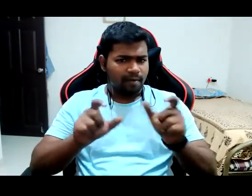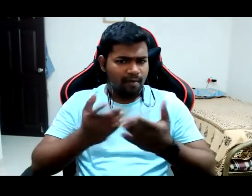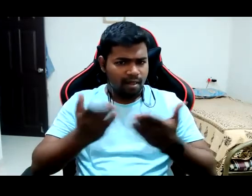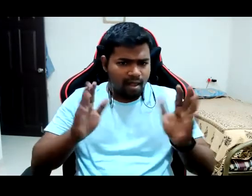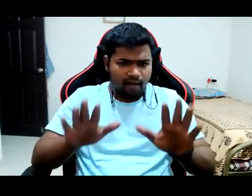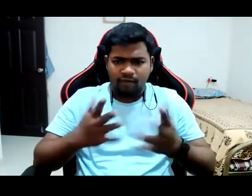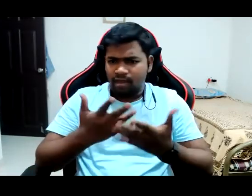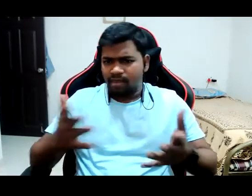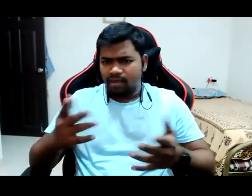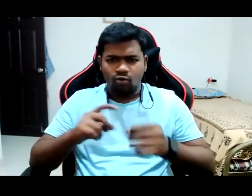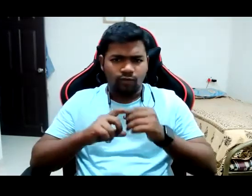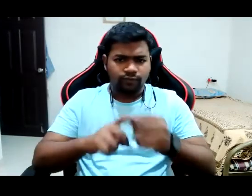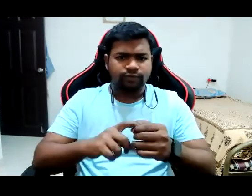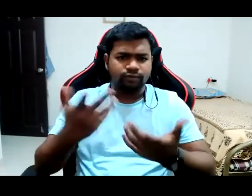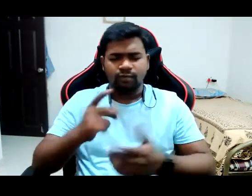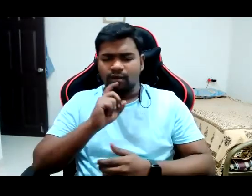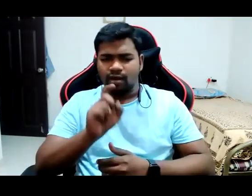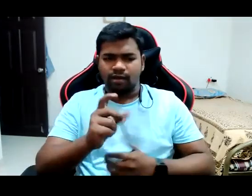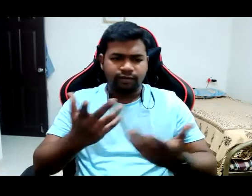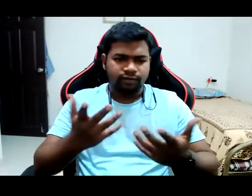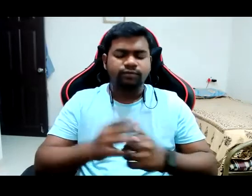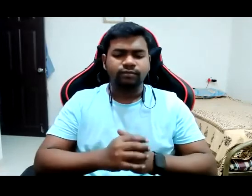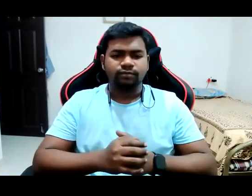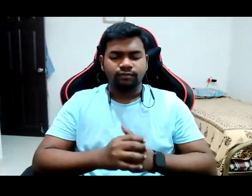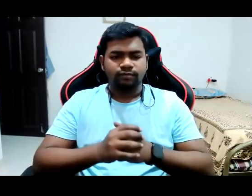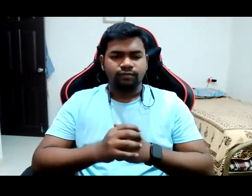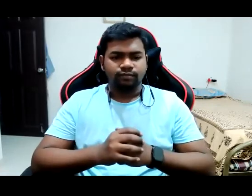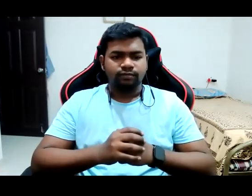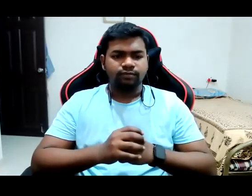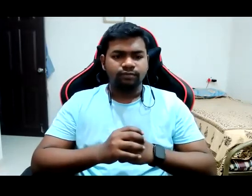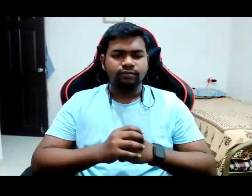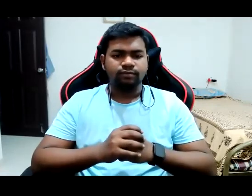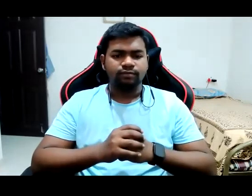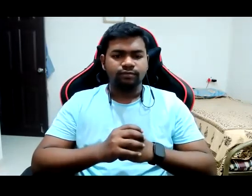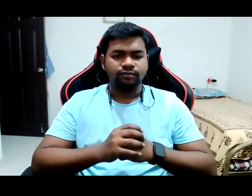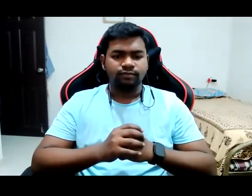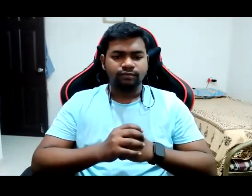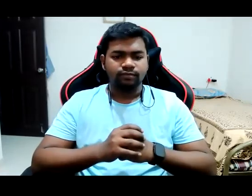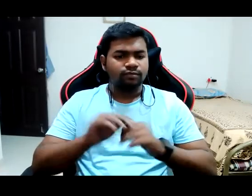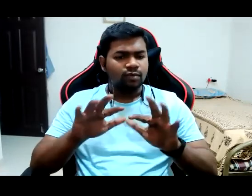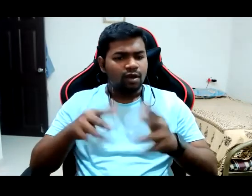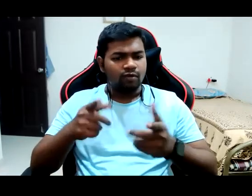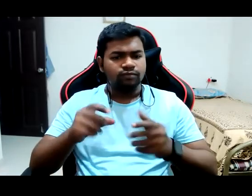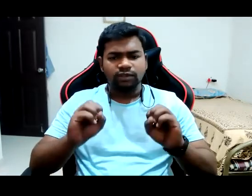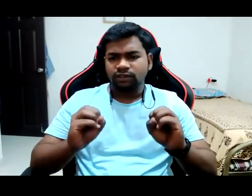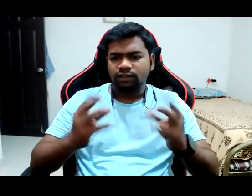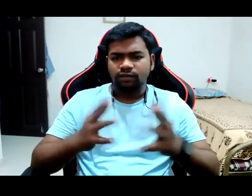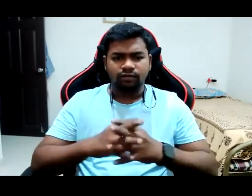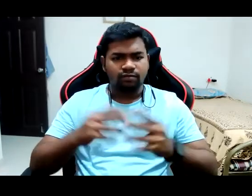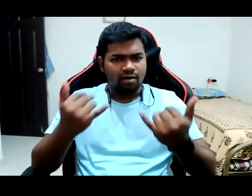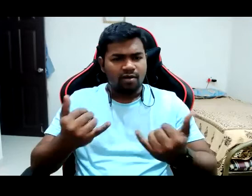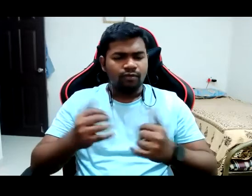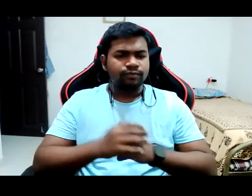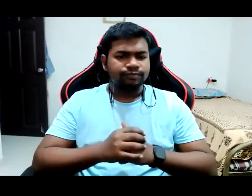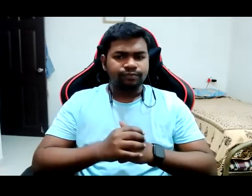I can kind of just start talking about Confluence and how how it all started and where we're at right now? Does